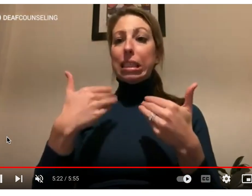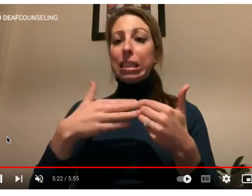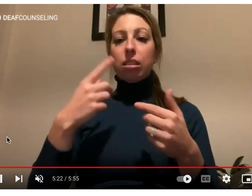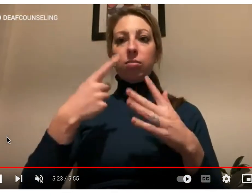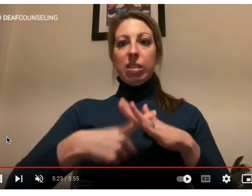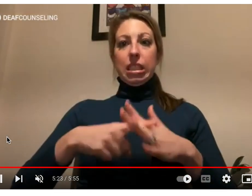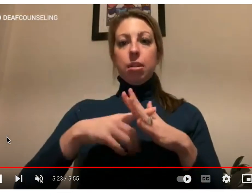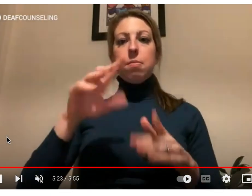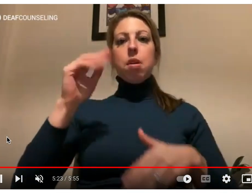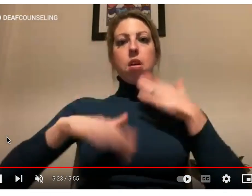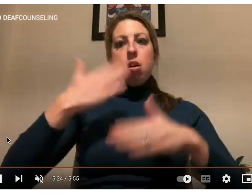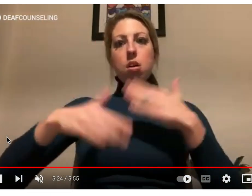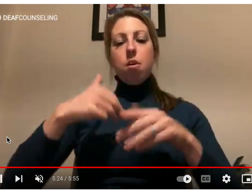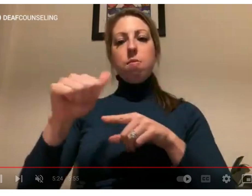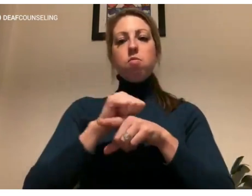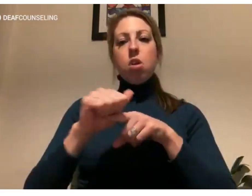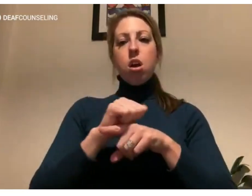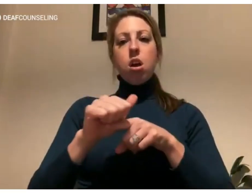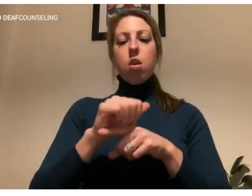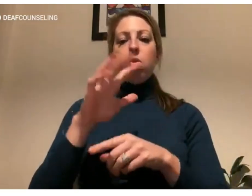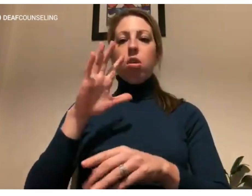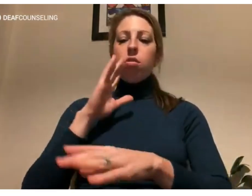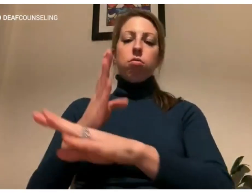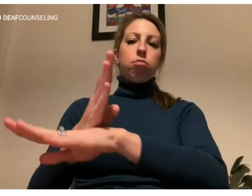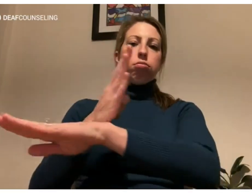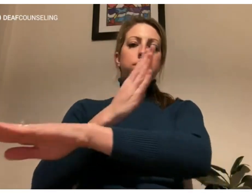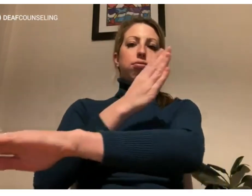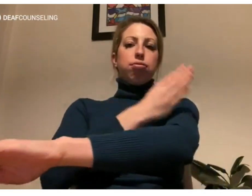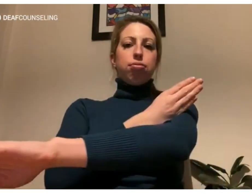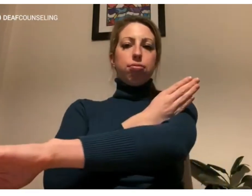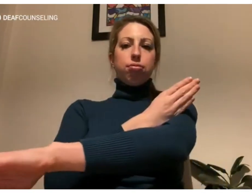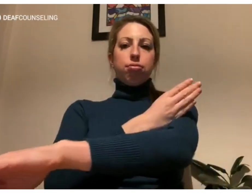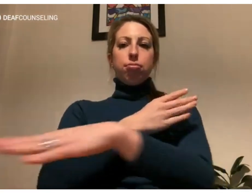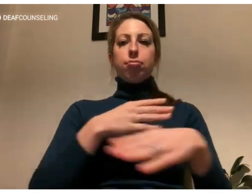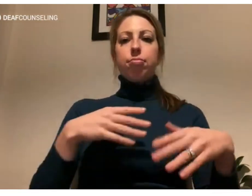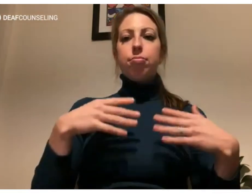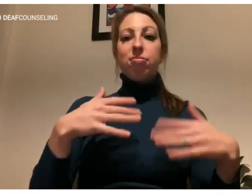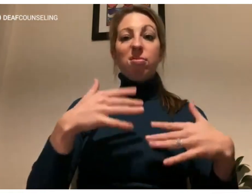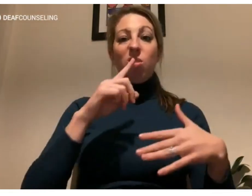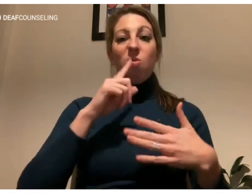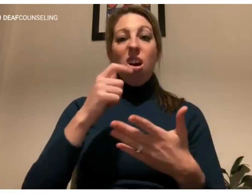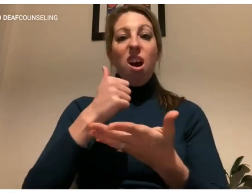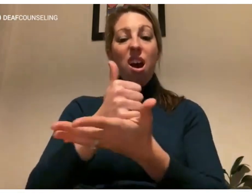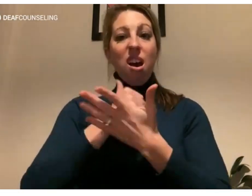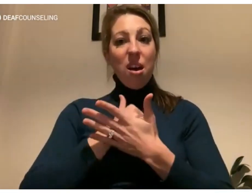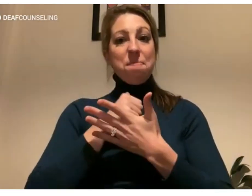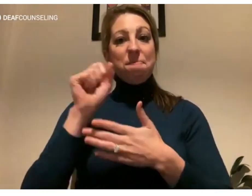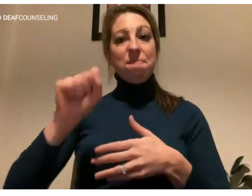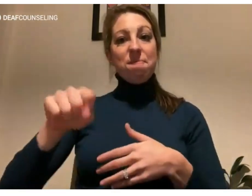Maybe for you it's easy to start practicing to get better with anxiety.